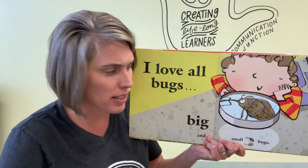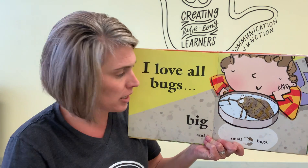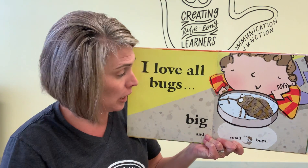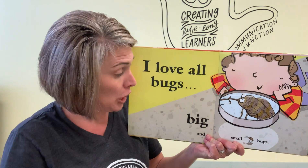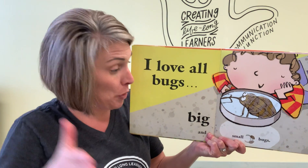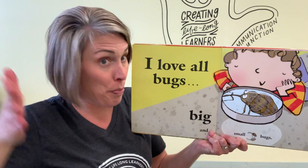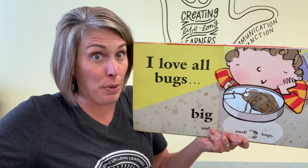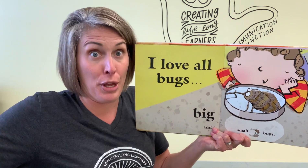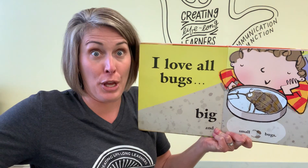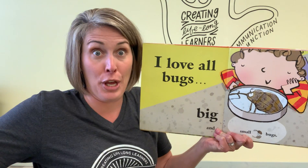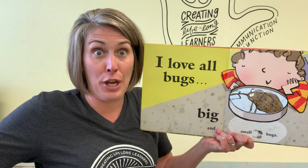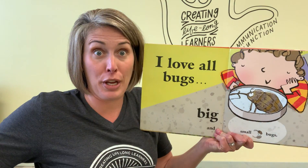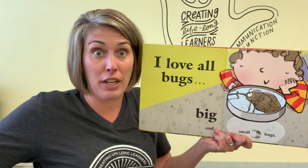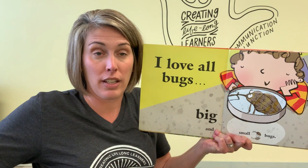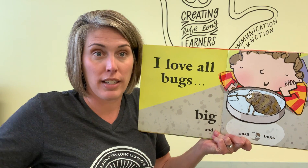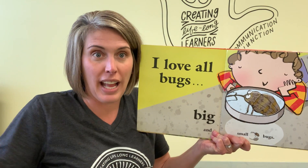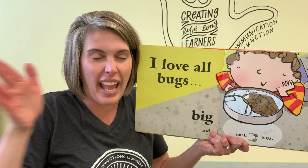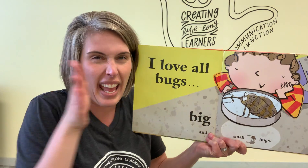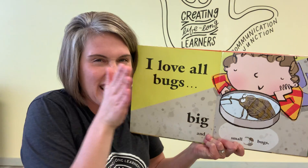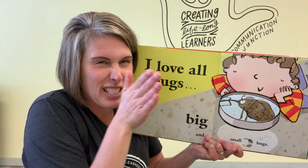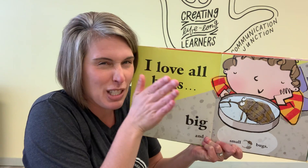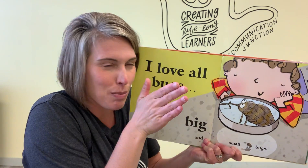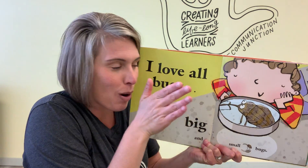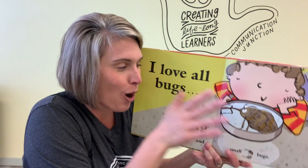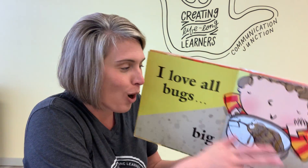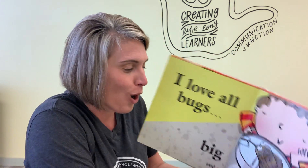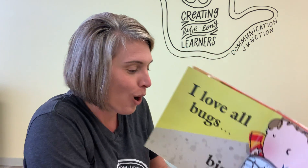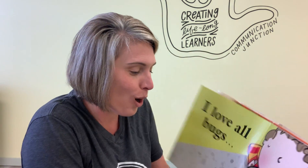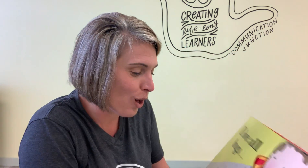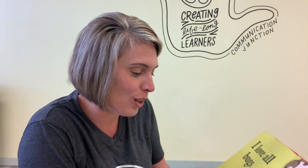bugs. Big and small.